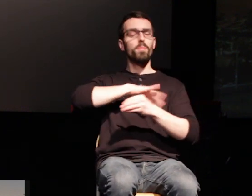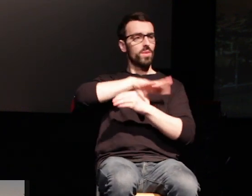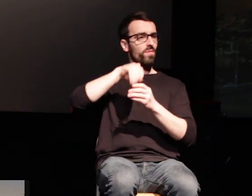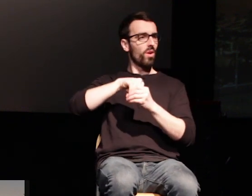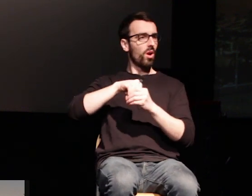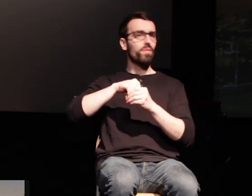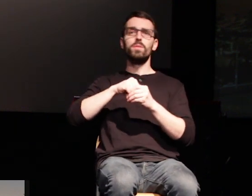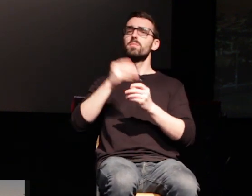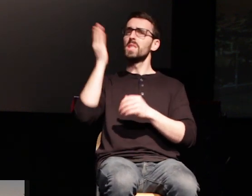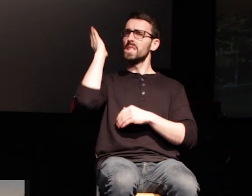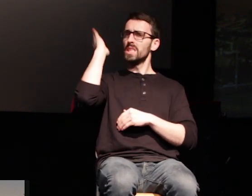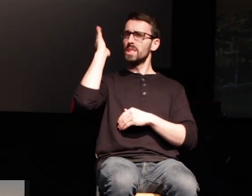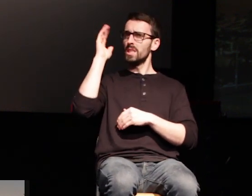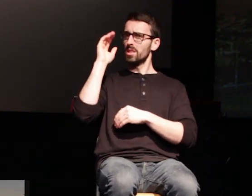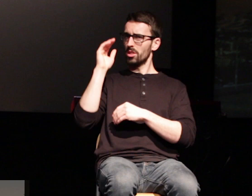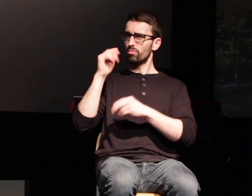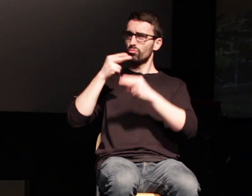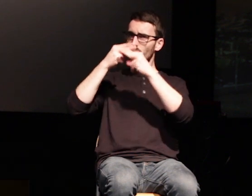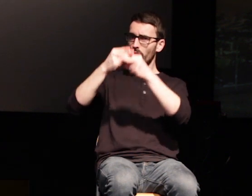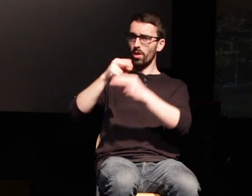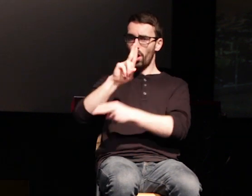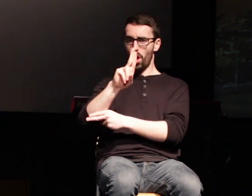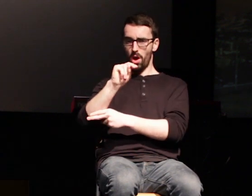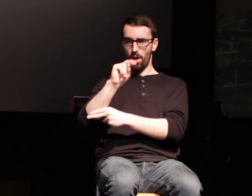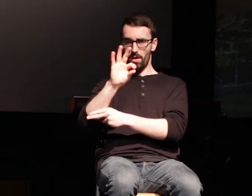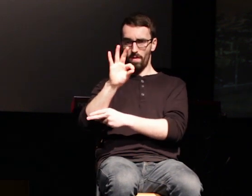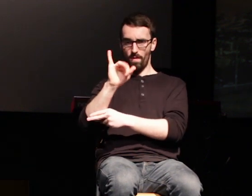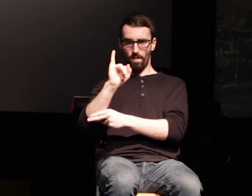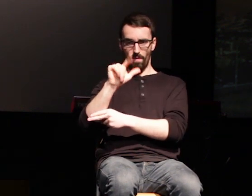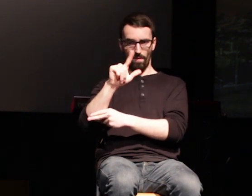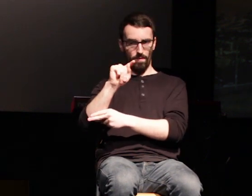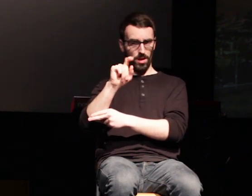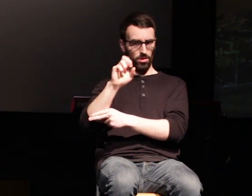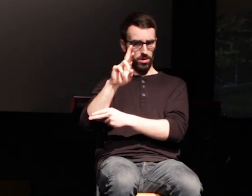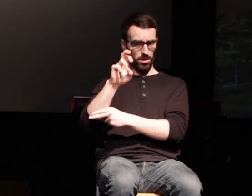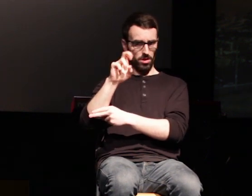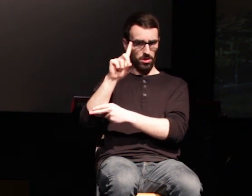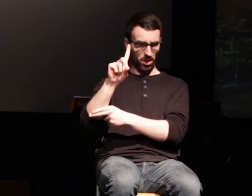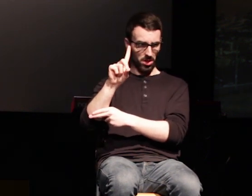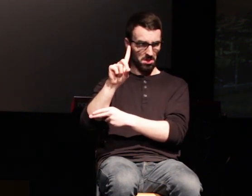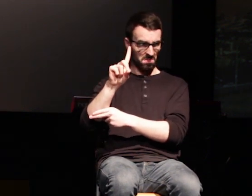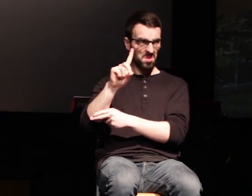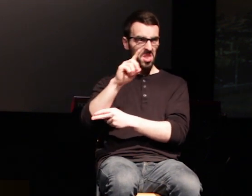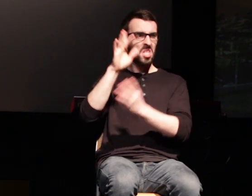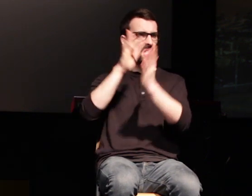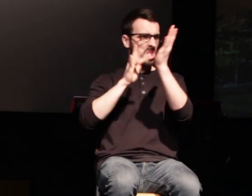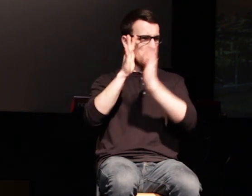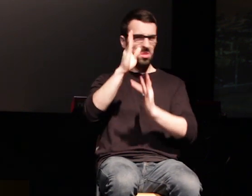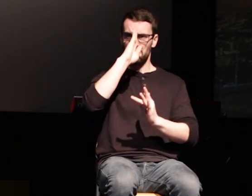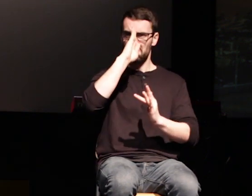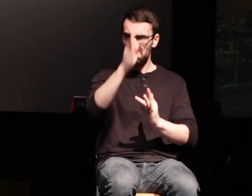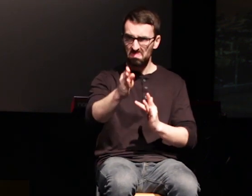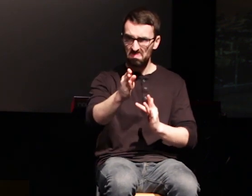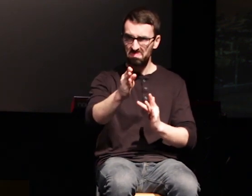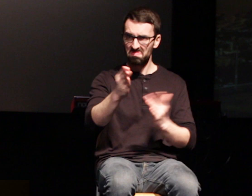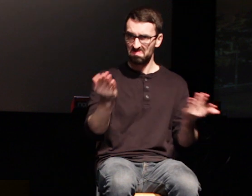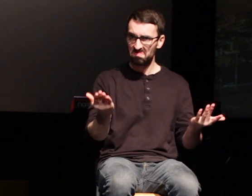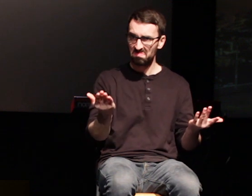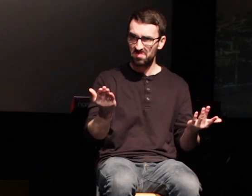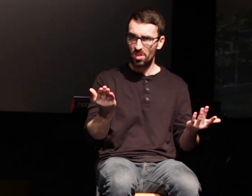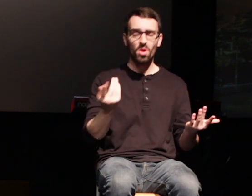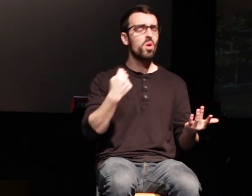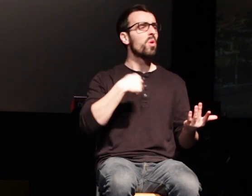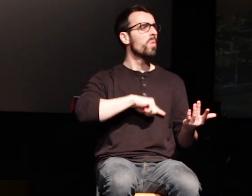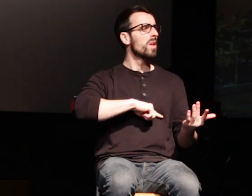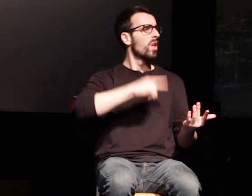here's what's really fun and really cool about this series is we just felt like God was leading us as a church and as a Zero Collective, so Frontline